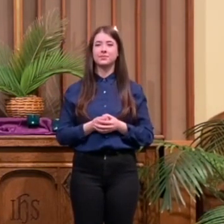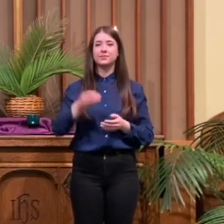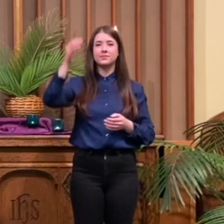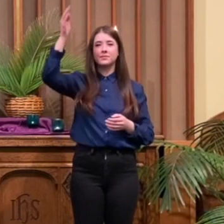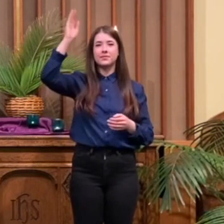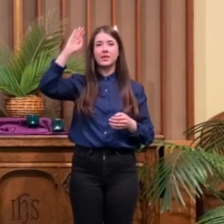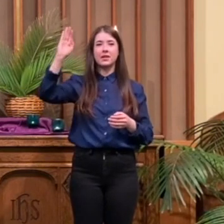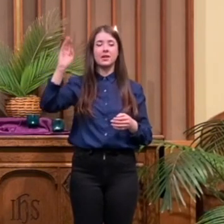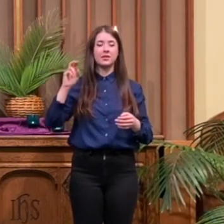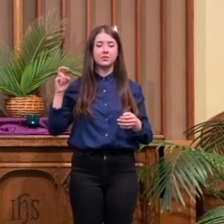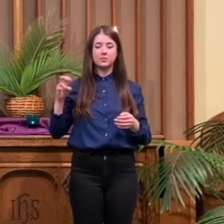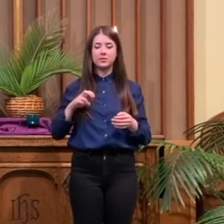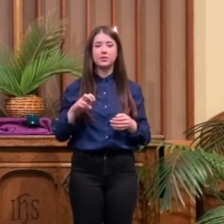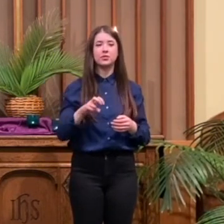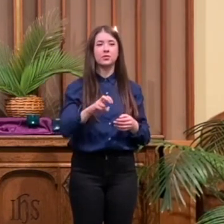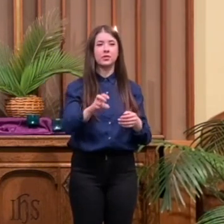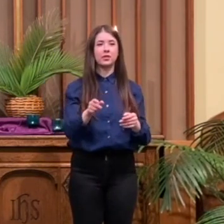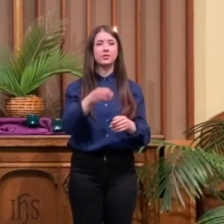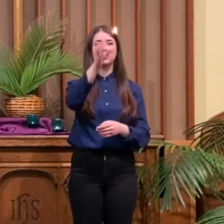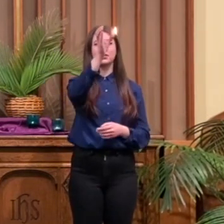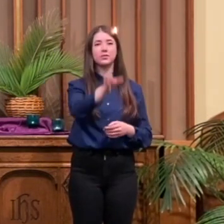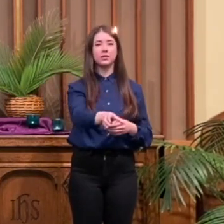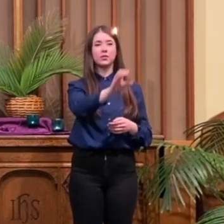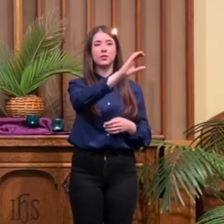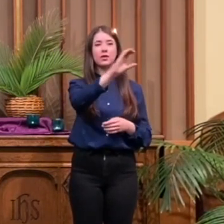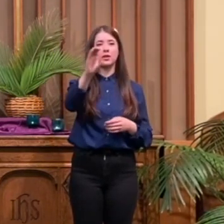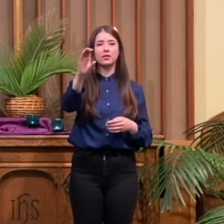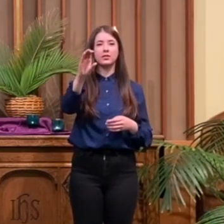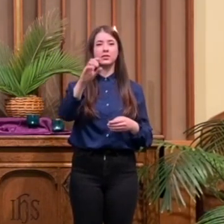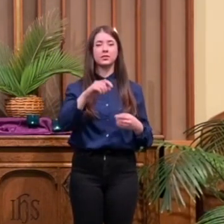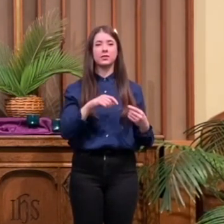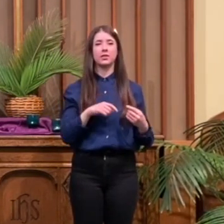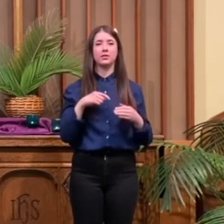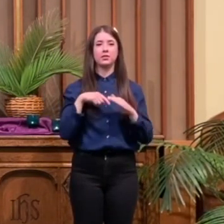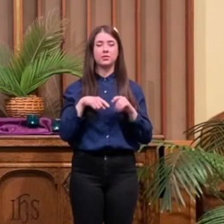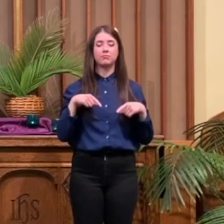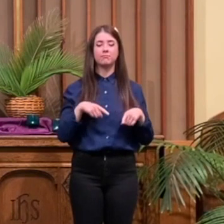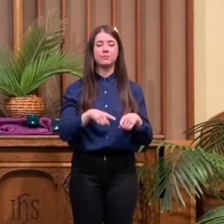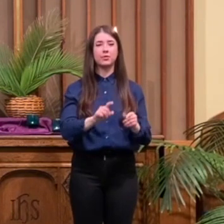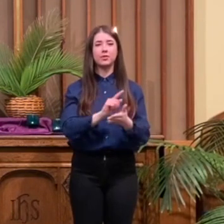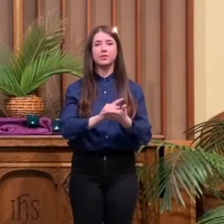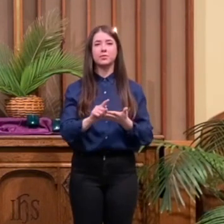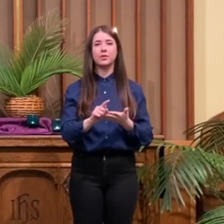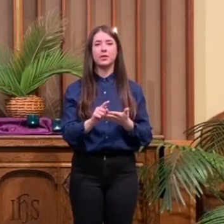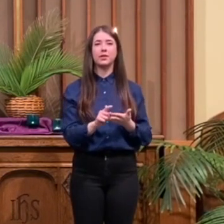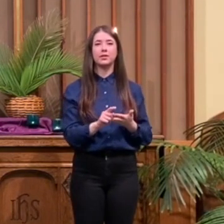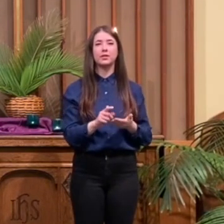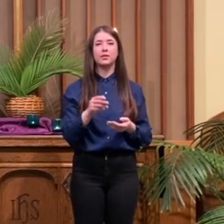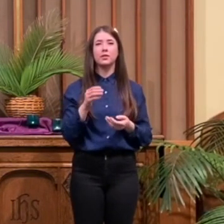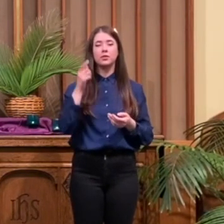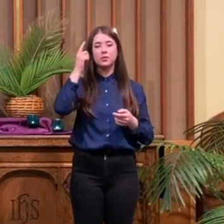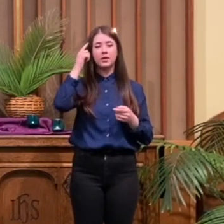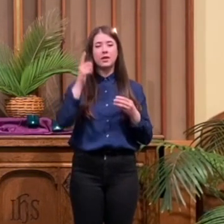God, as we journey towards the cross over this next week, we are more mindful of death